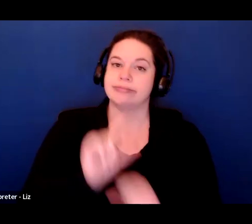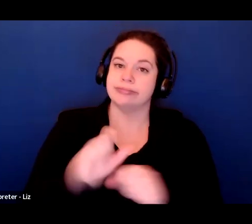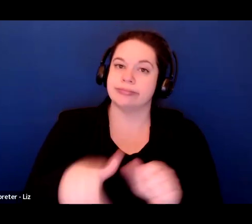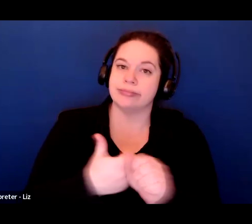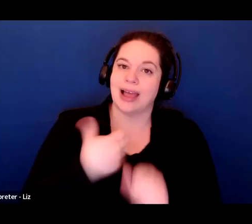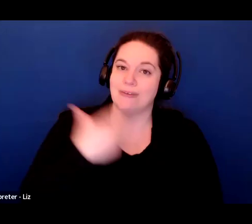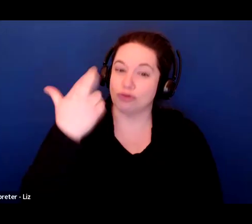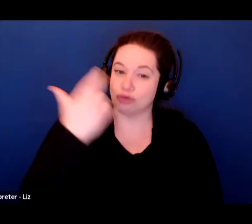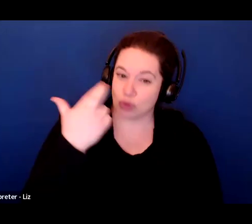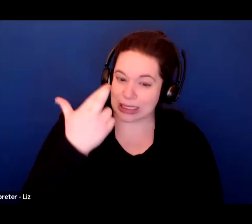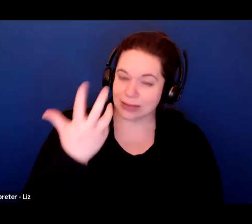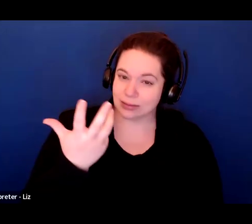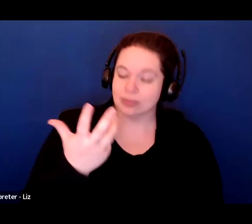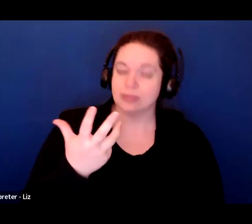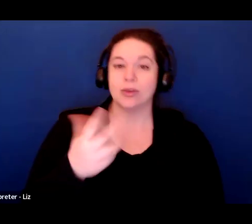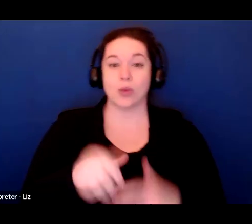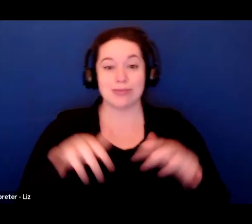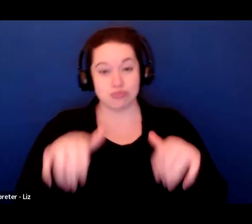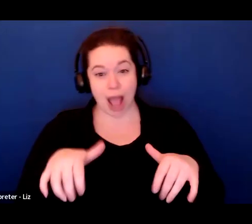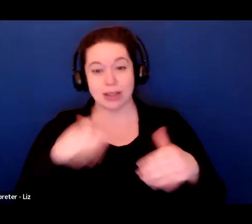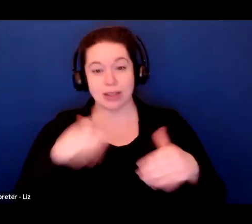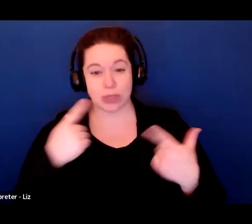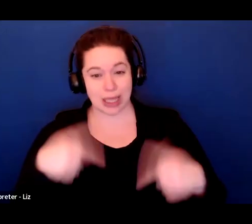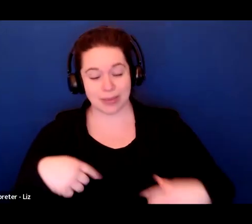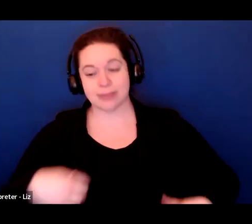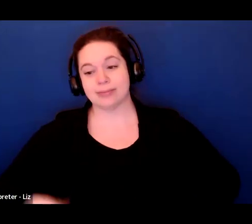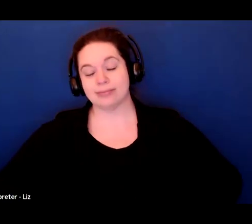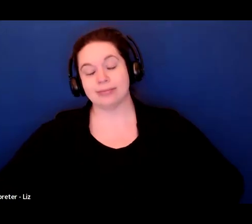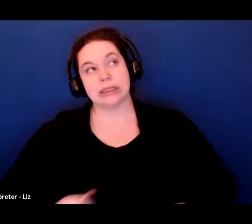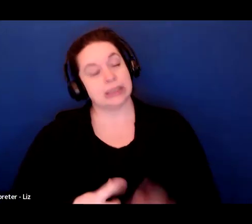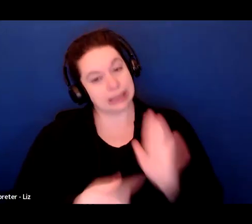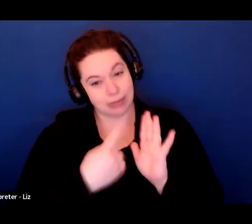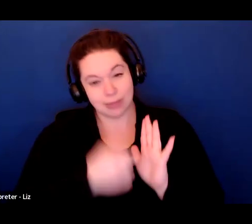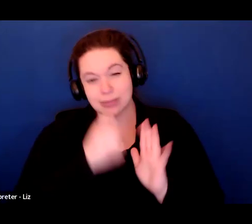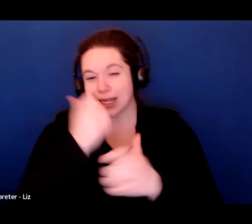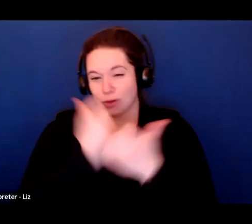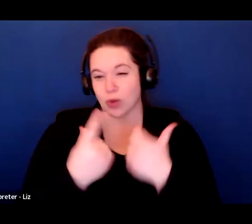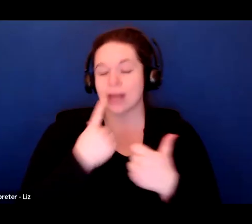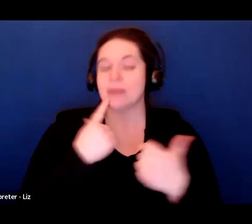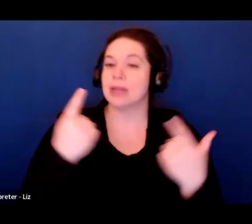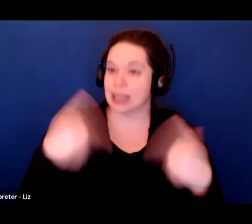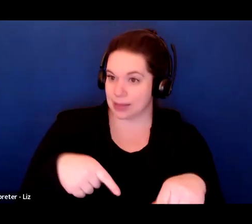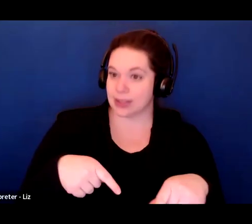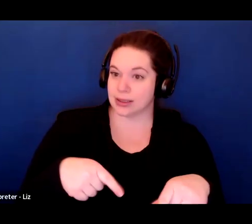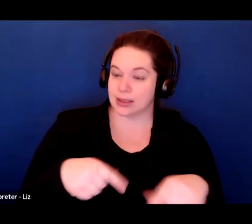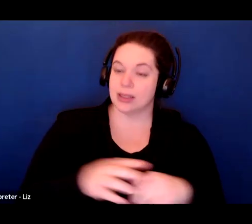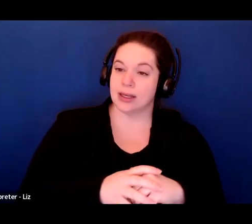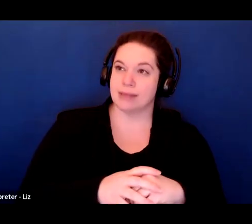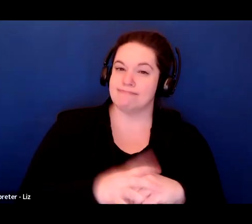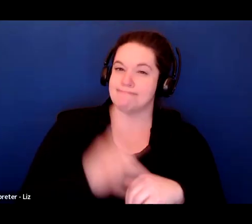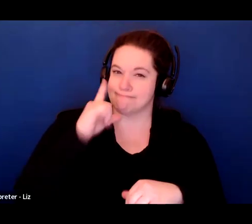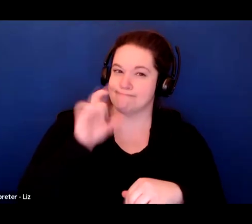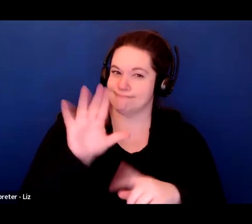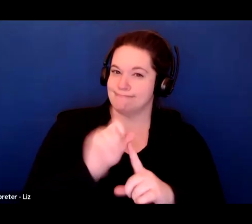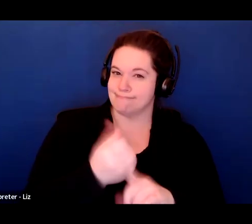happens with paralysis, sometimes, not in everyone, but sometimes what happens, and would suspect this might